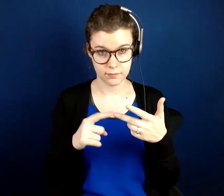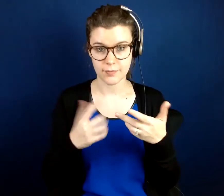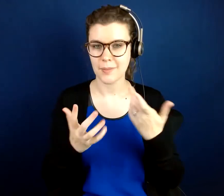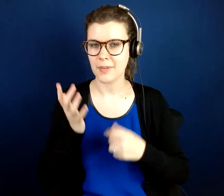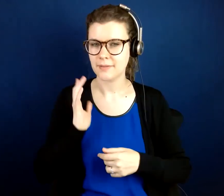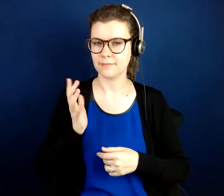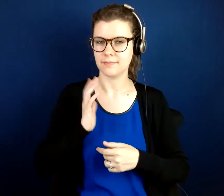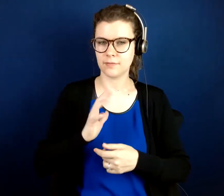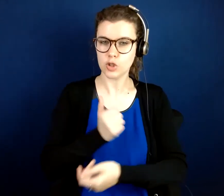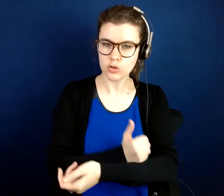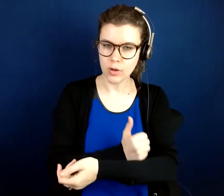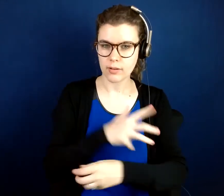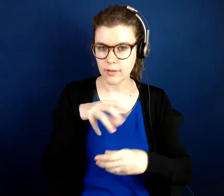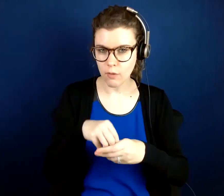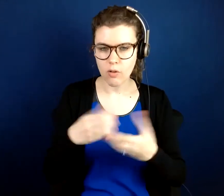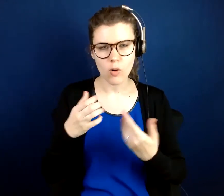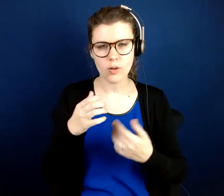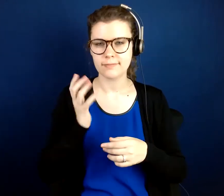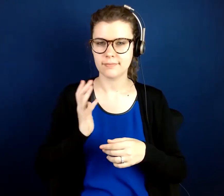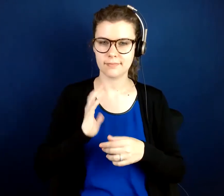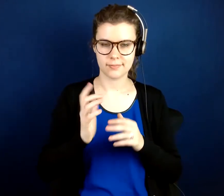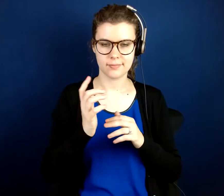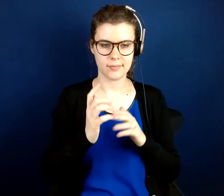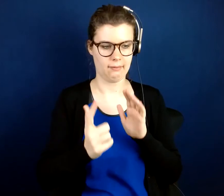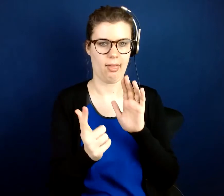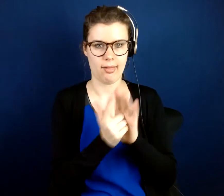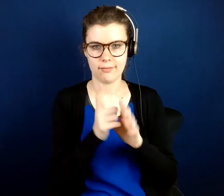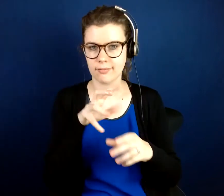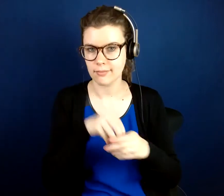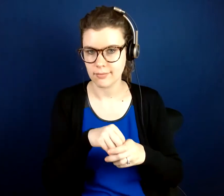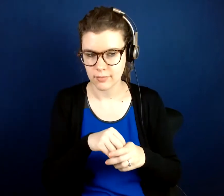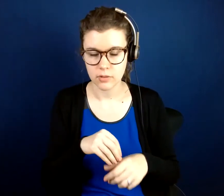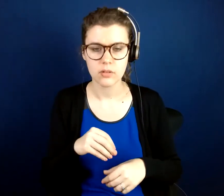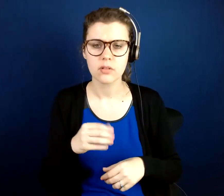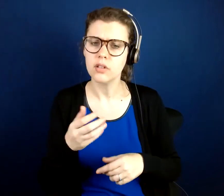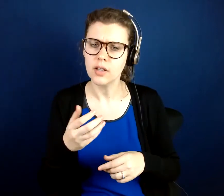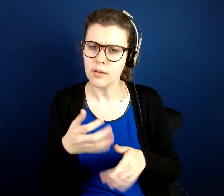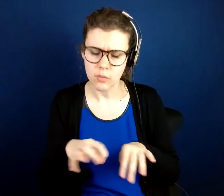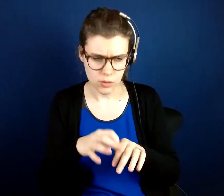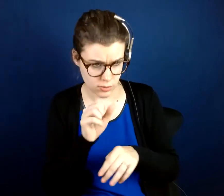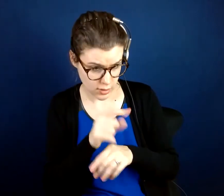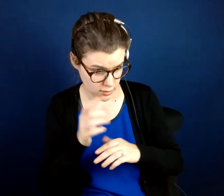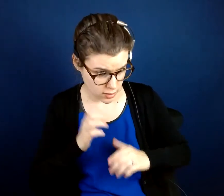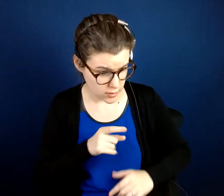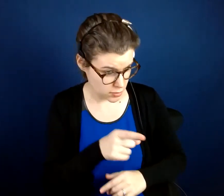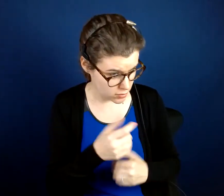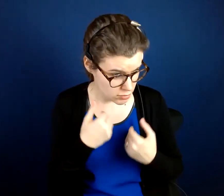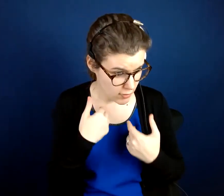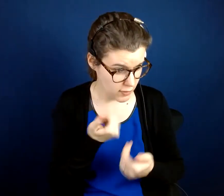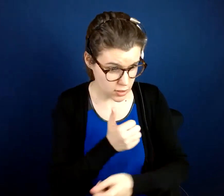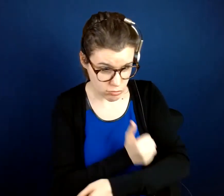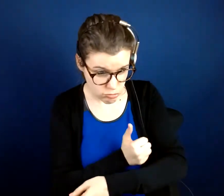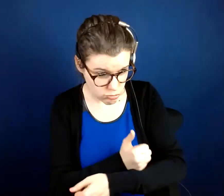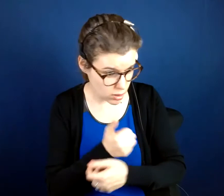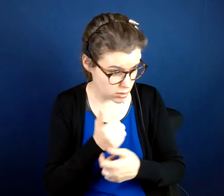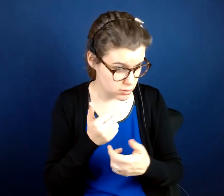background. Remember to check with your consumer and ask if there are prior drug offenses or any other criminal background, because if they are